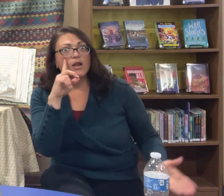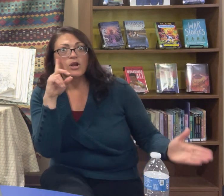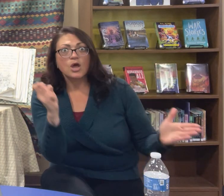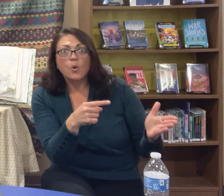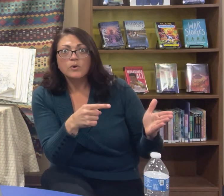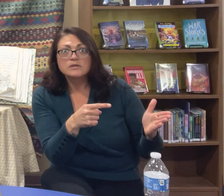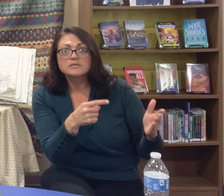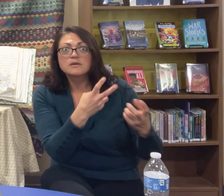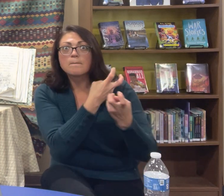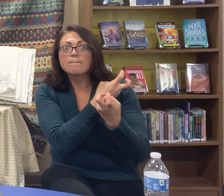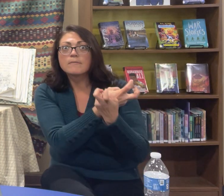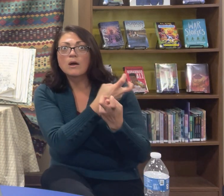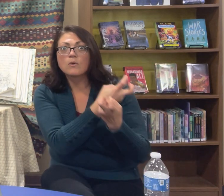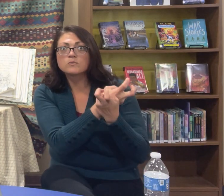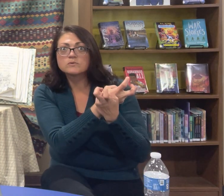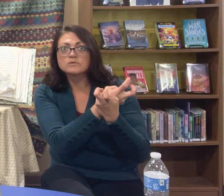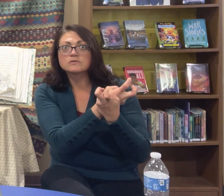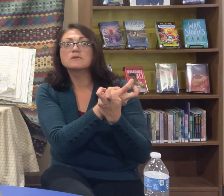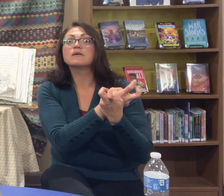Bones!